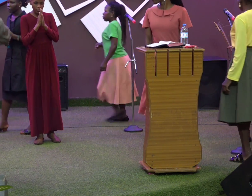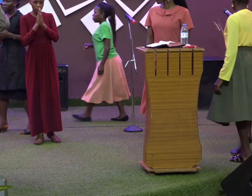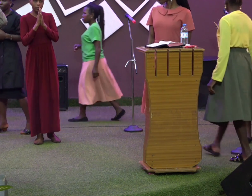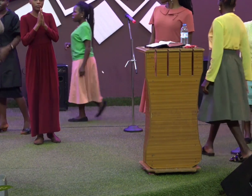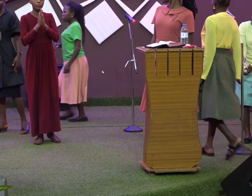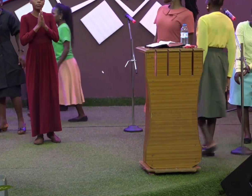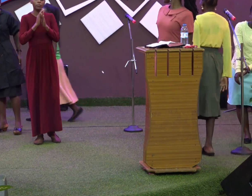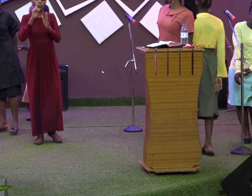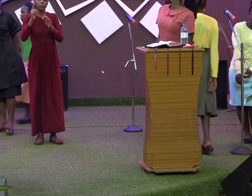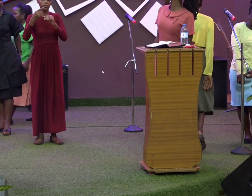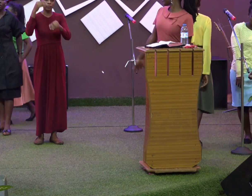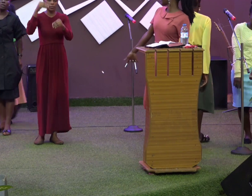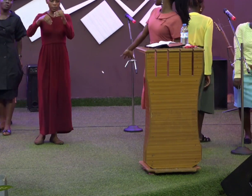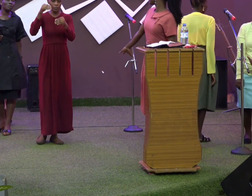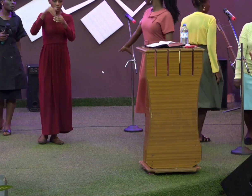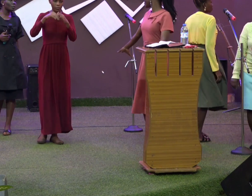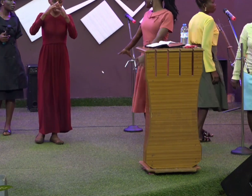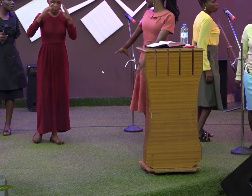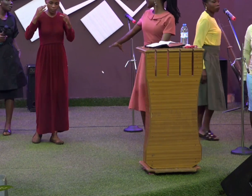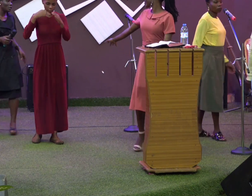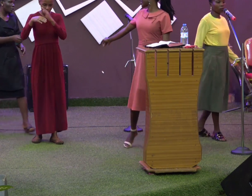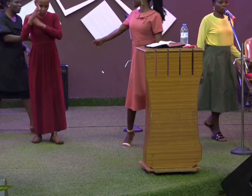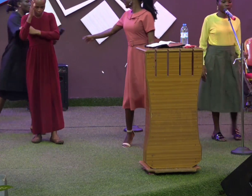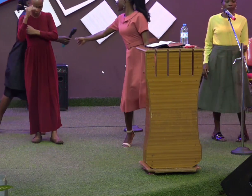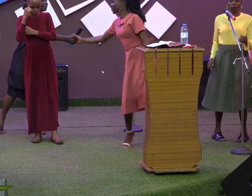tugenda kusooka kuwaayo mu nyumba ya Mukama.